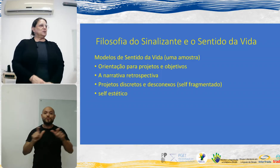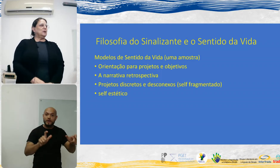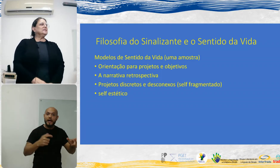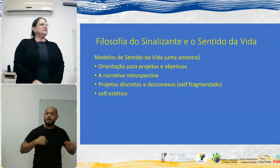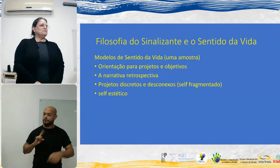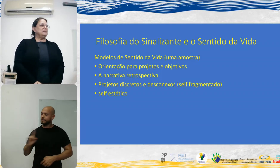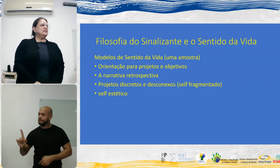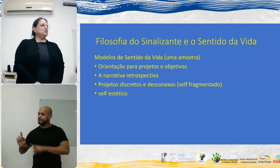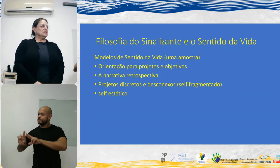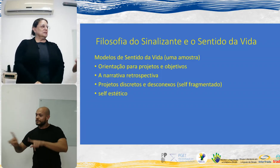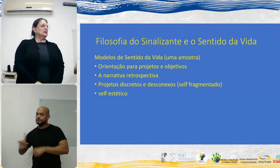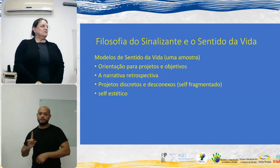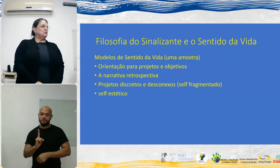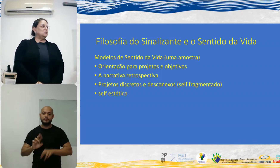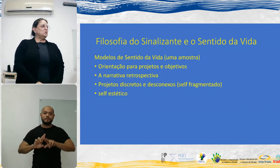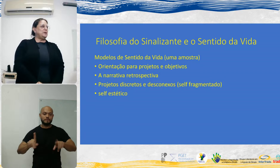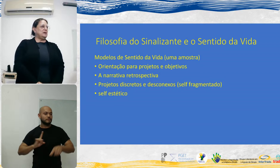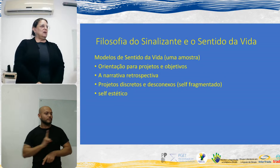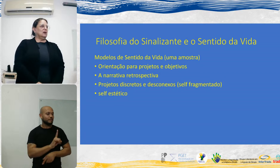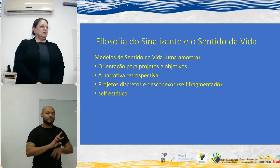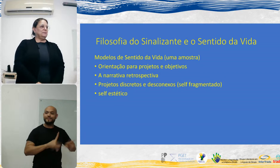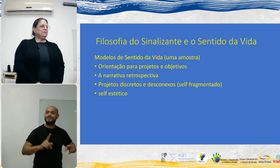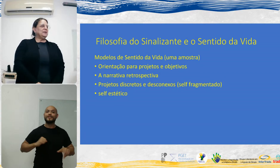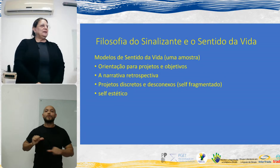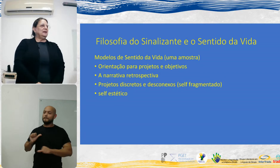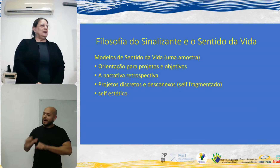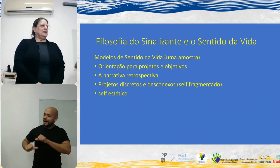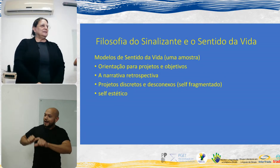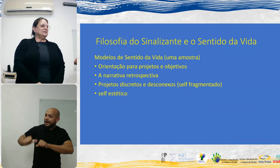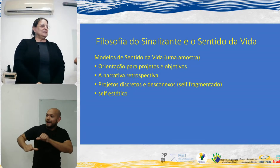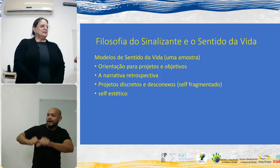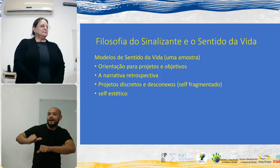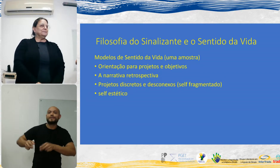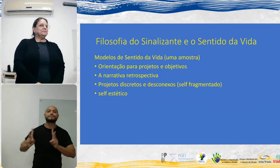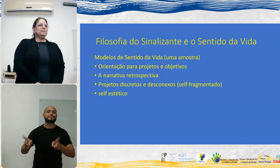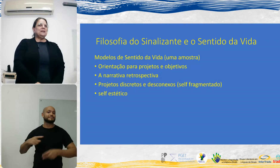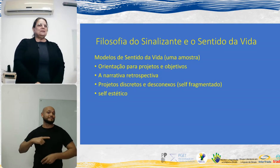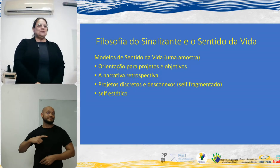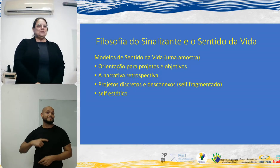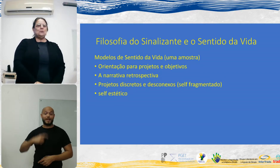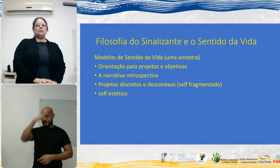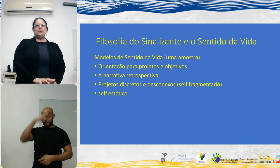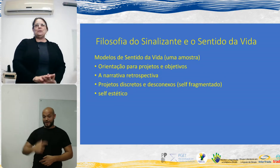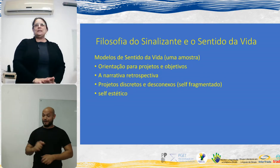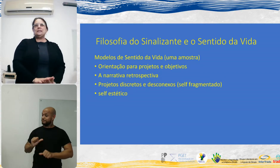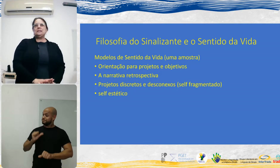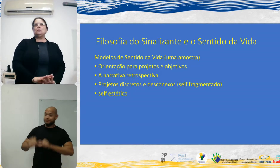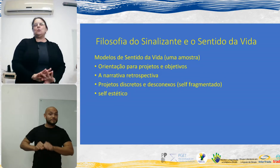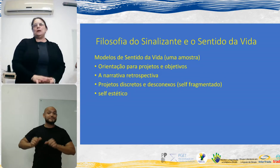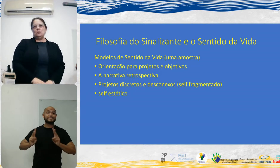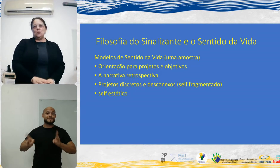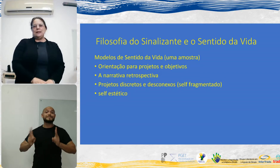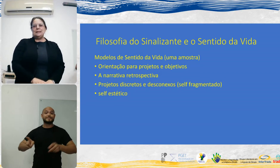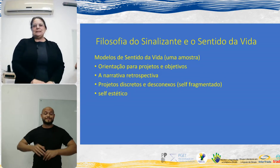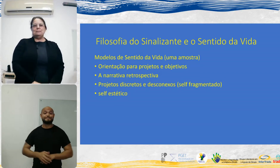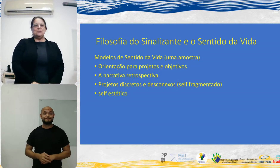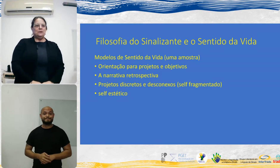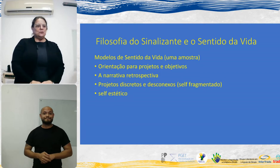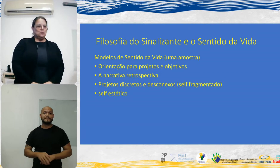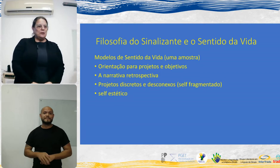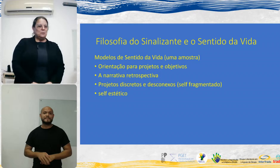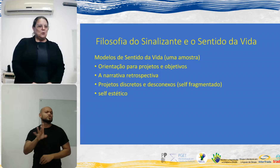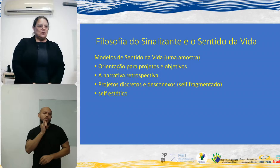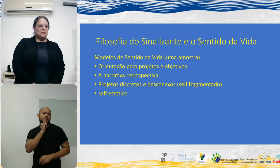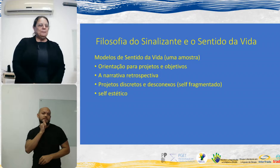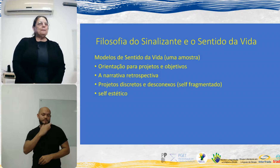a transformation of who we are. And so this is one example.